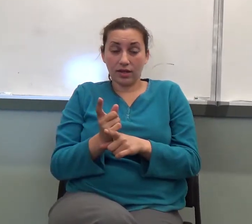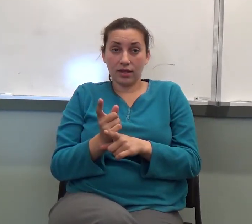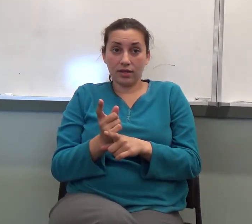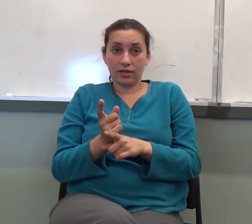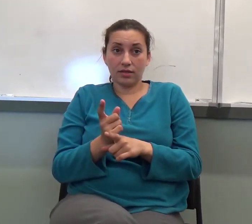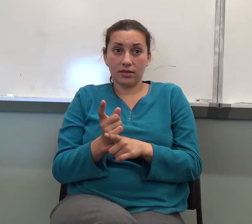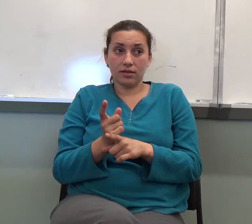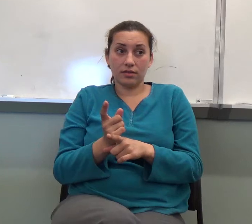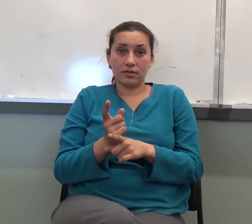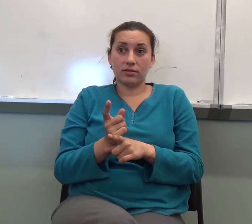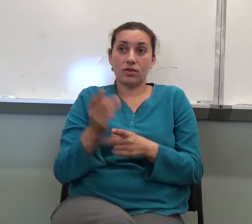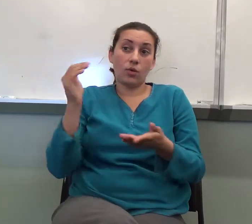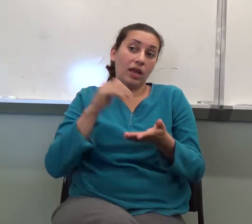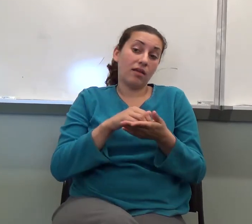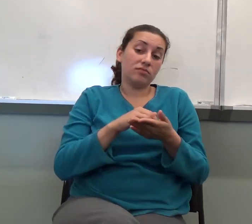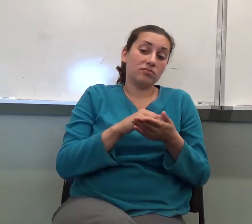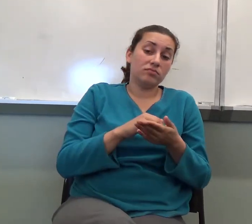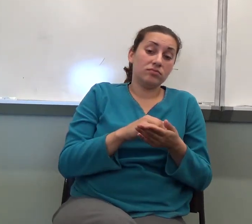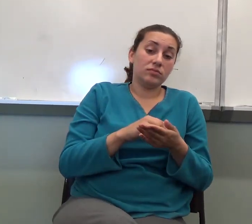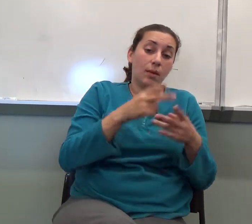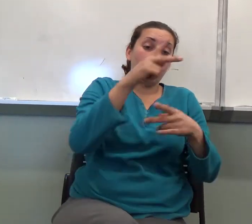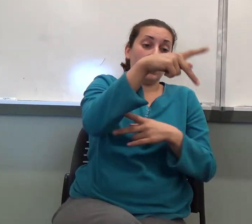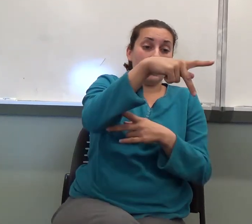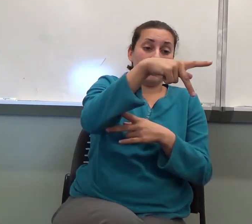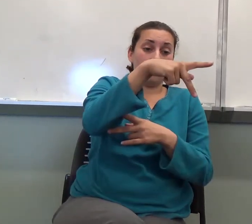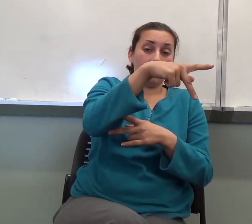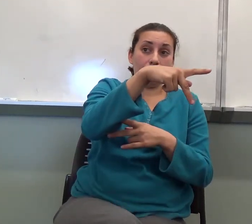So again, to figure out what P is, divide by 30.